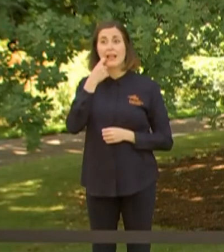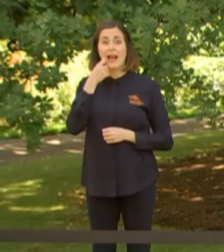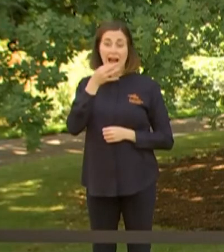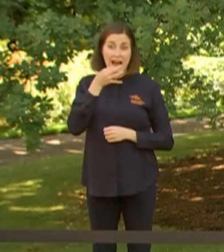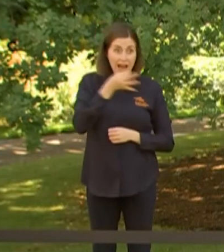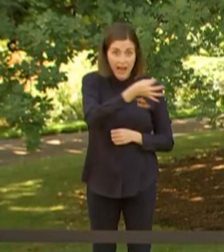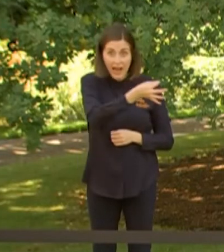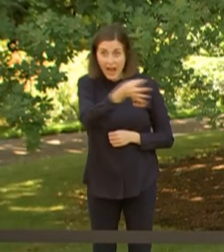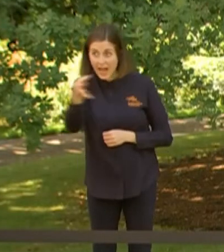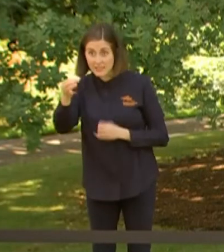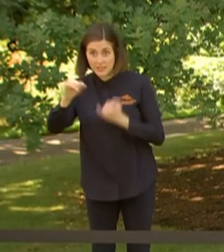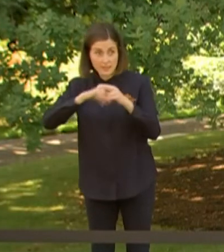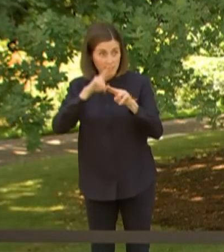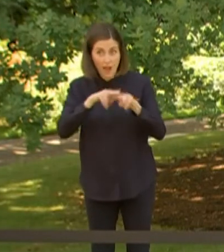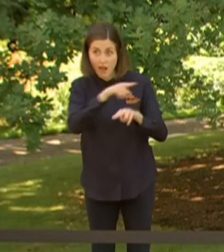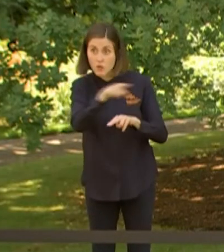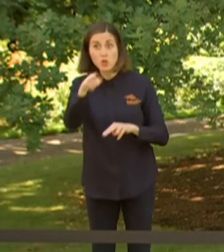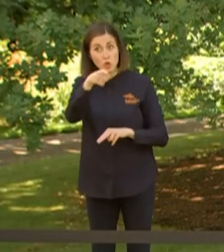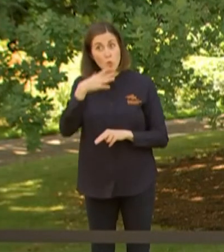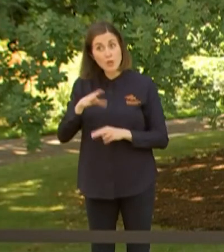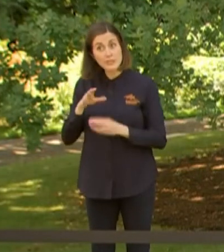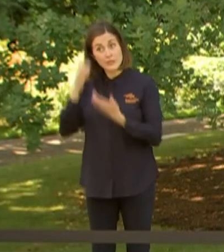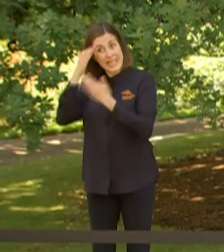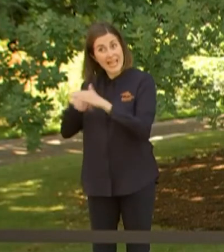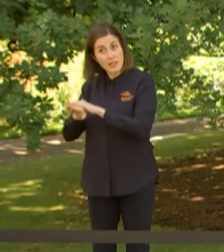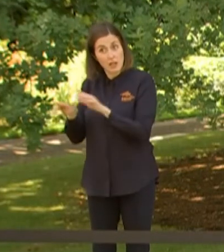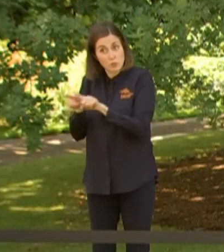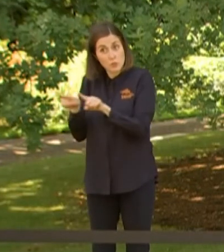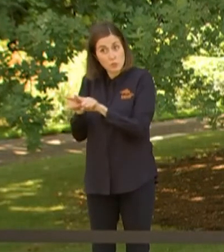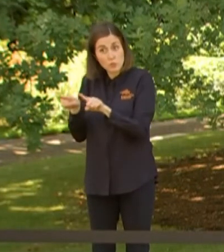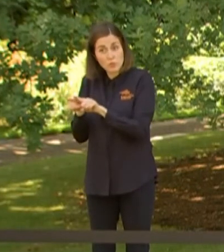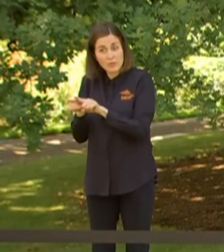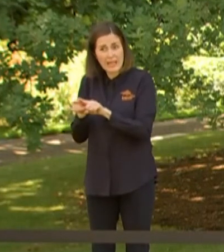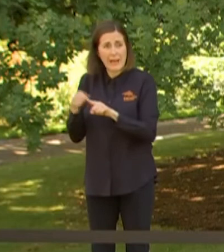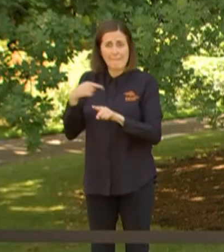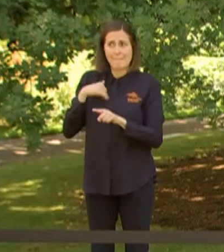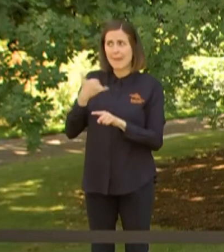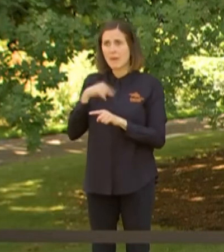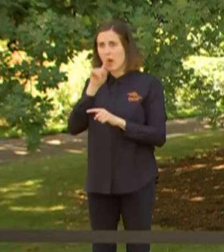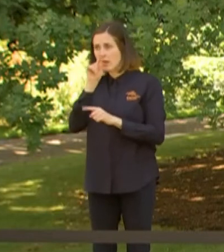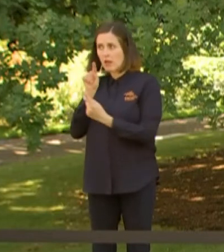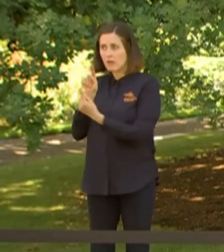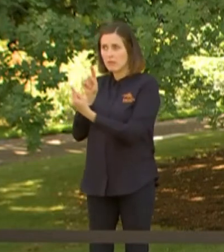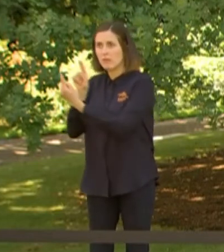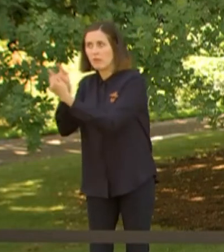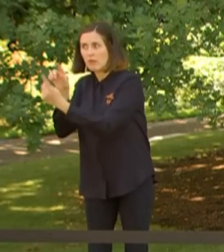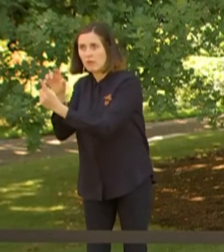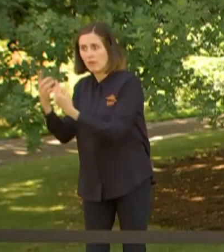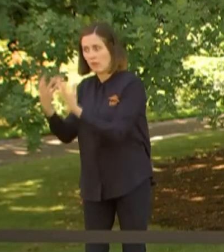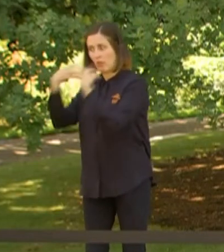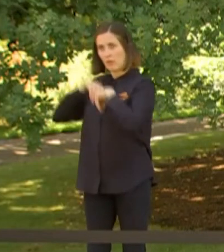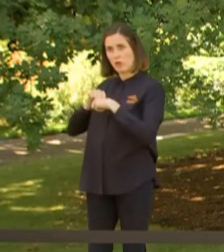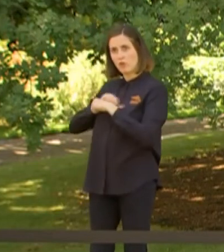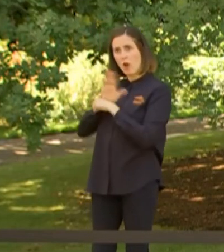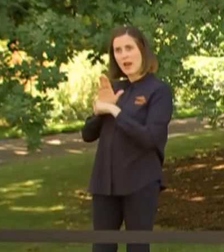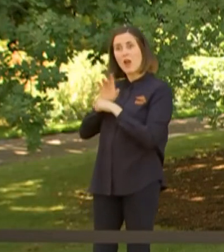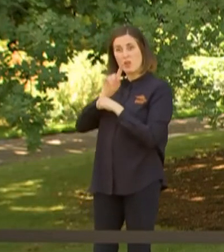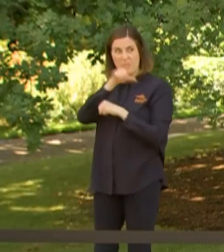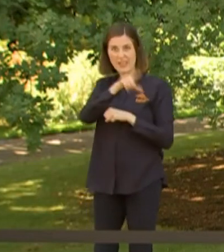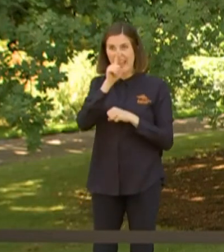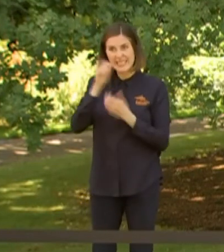worker hotel as well, where people are concerned for their families or where they may have been tested or may be symptomatic. We'll